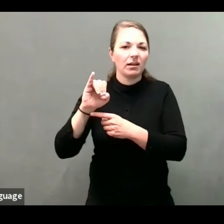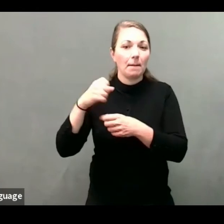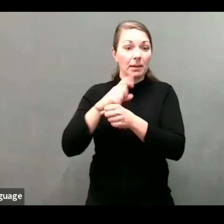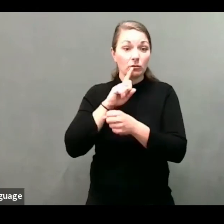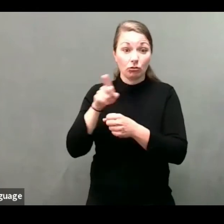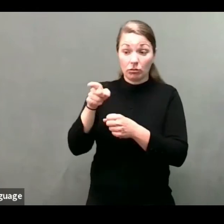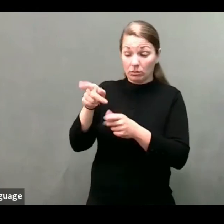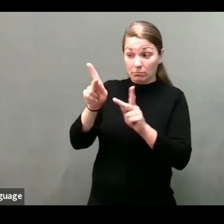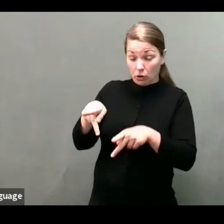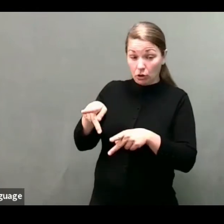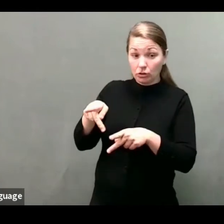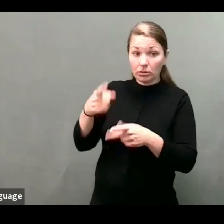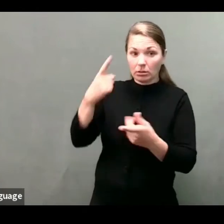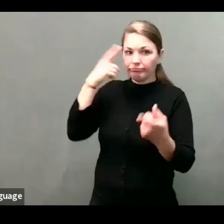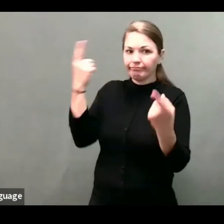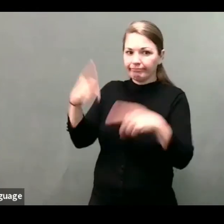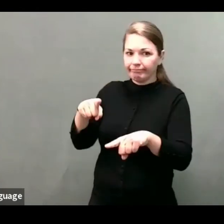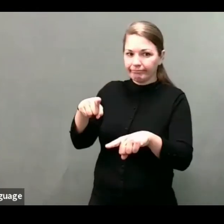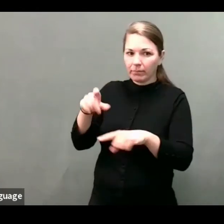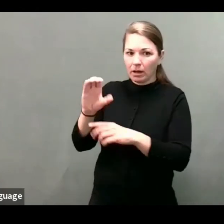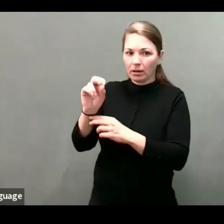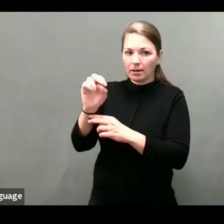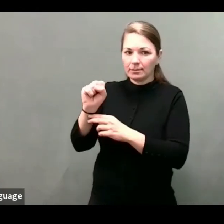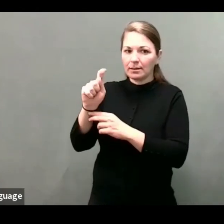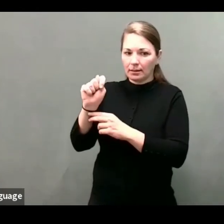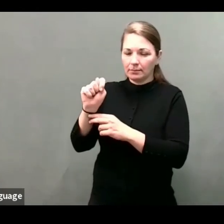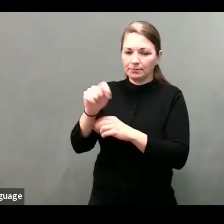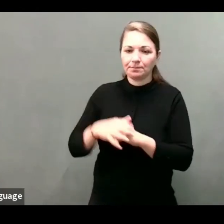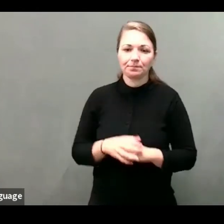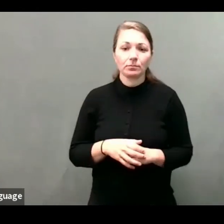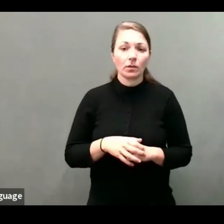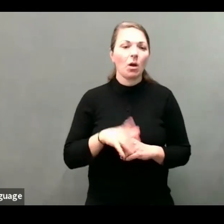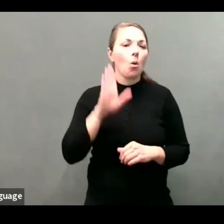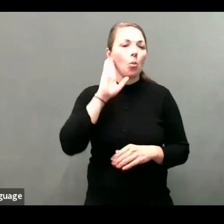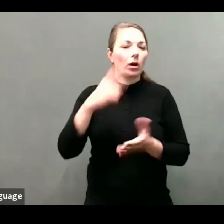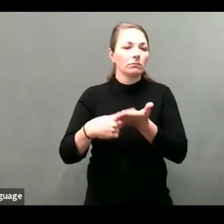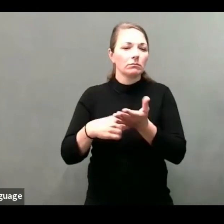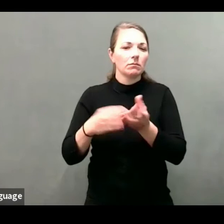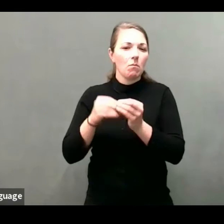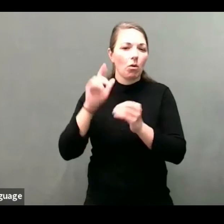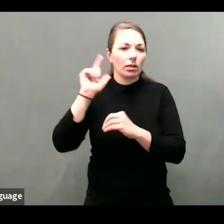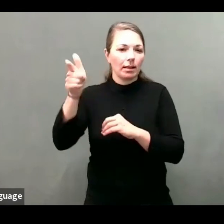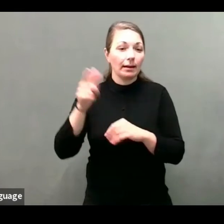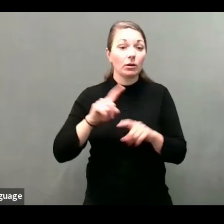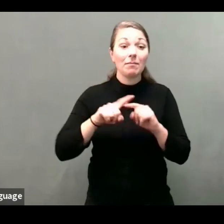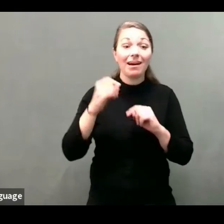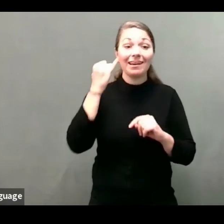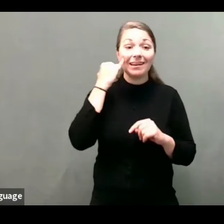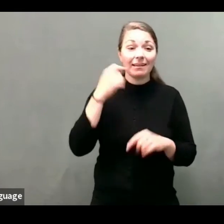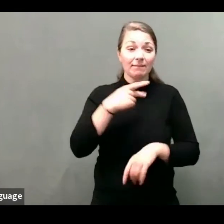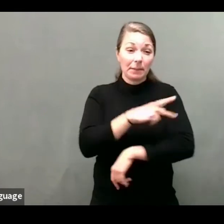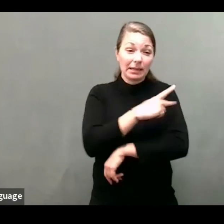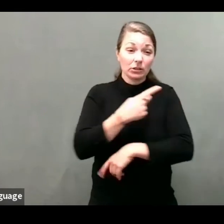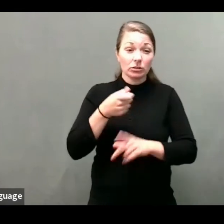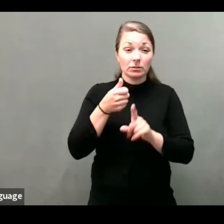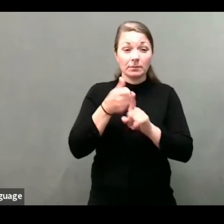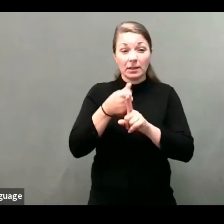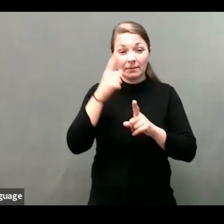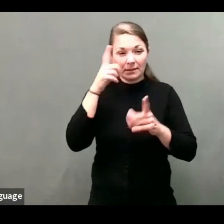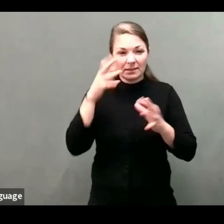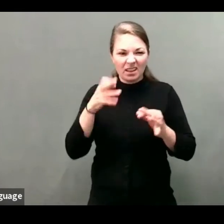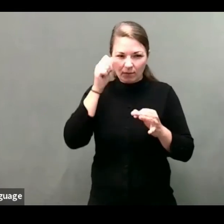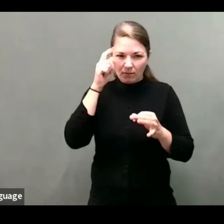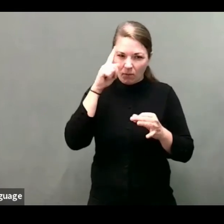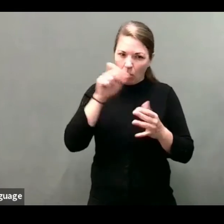later. But if a patient chooses to have every step done, this is typically what it will look like. First of all,